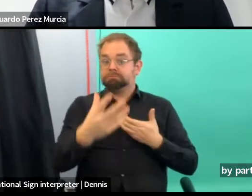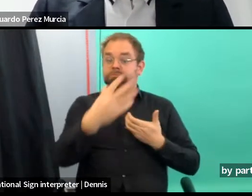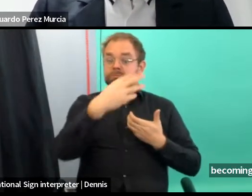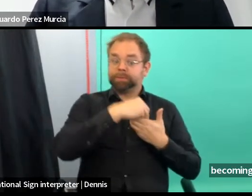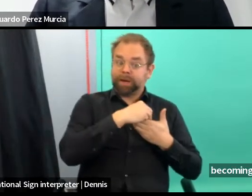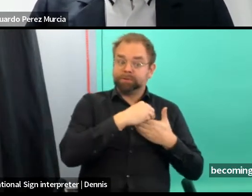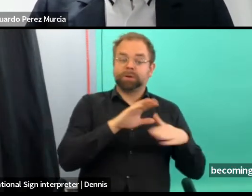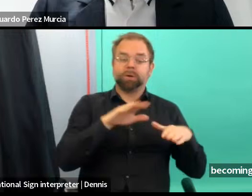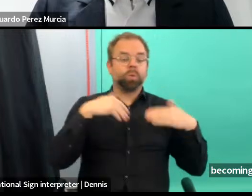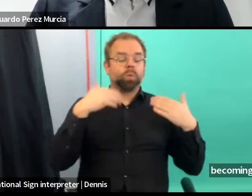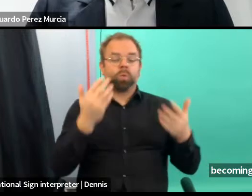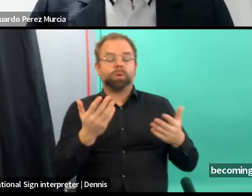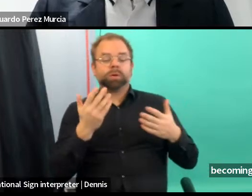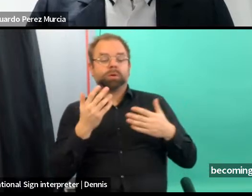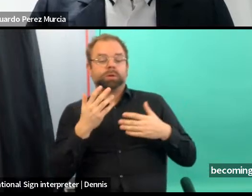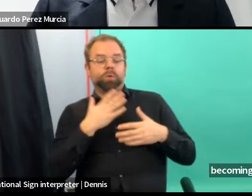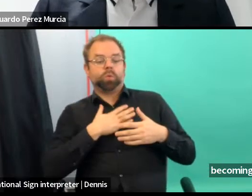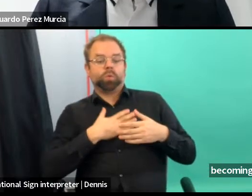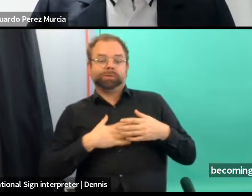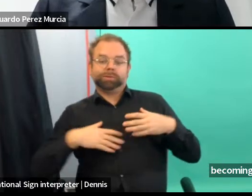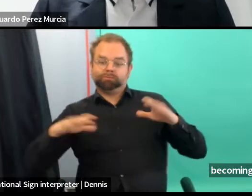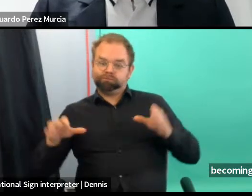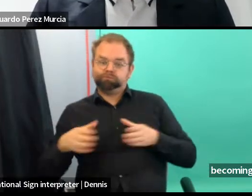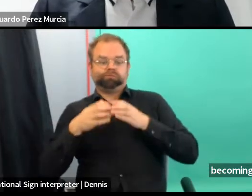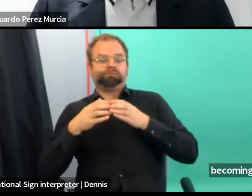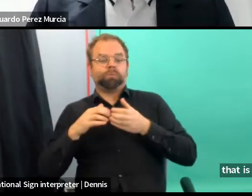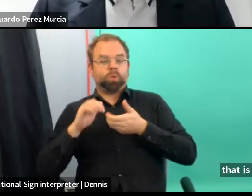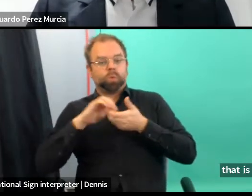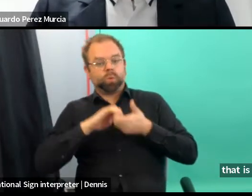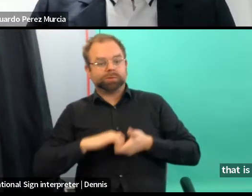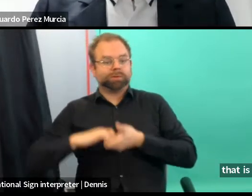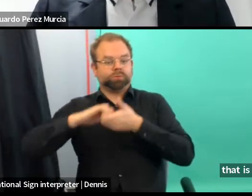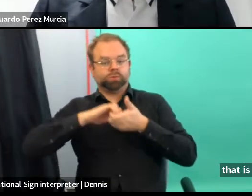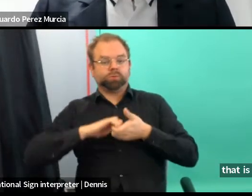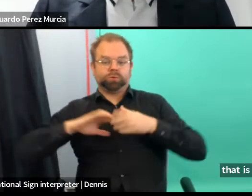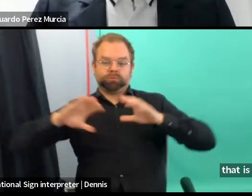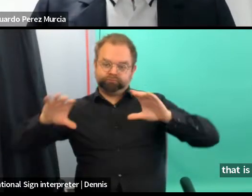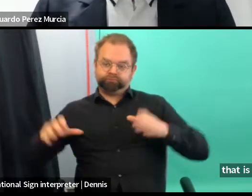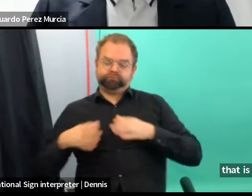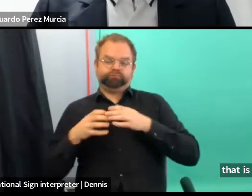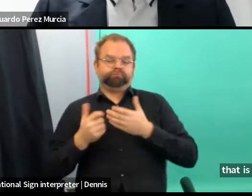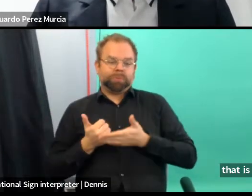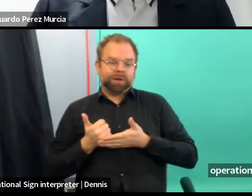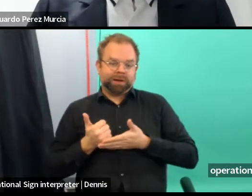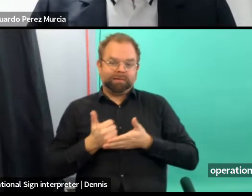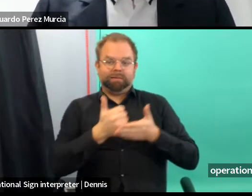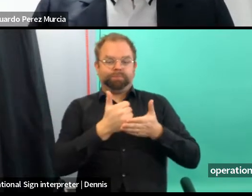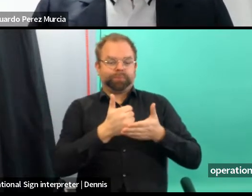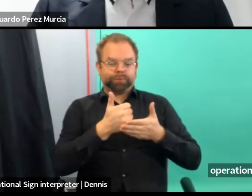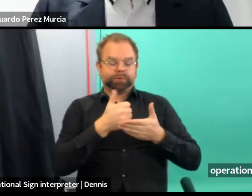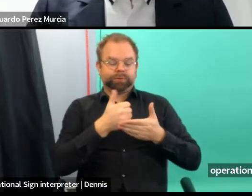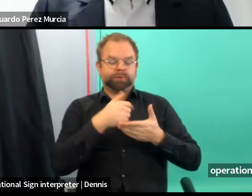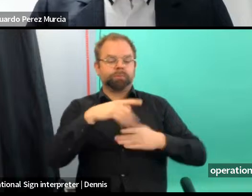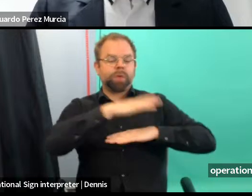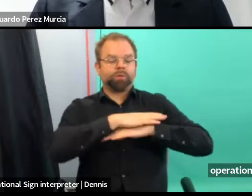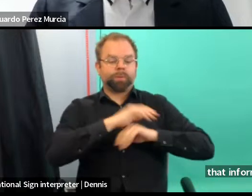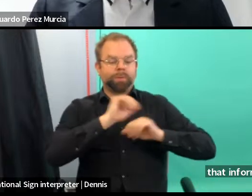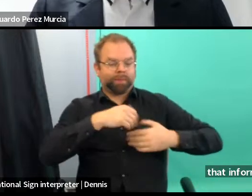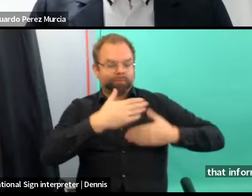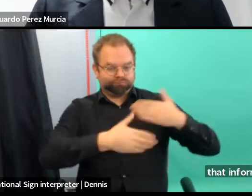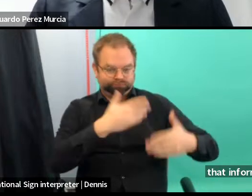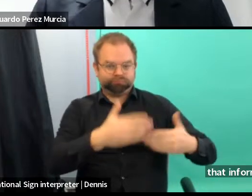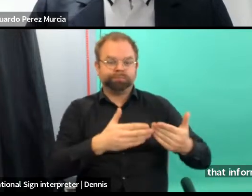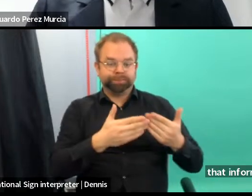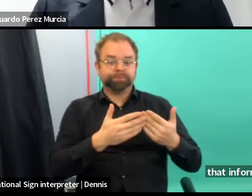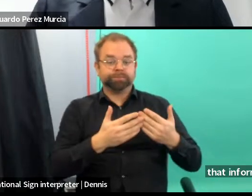contributing in its operational processes. So all that information will be shared following the webinar. So that's